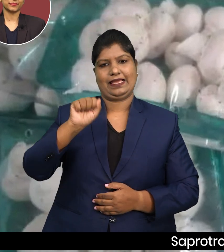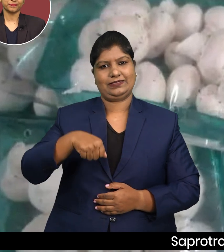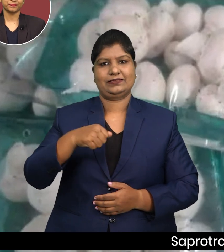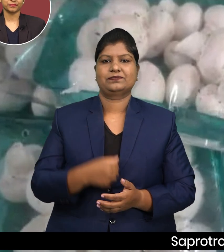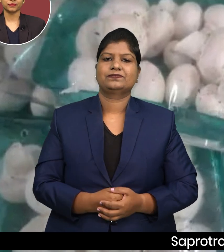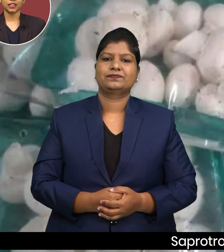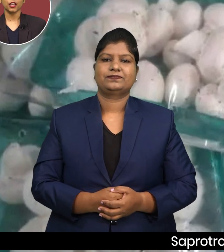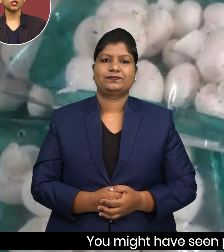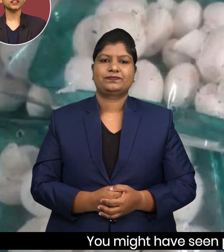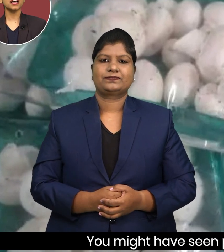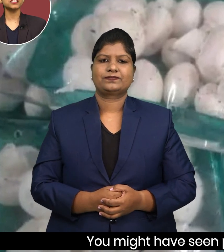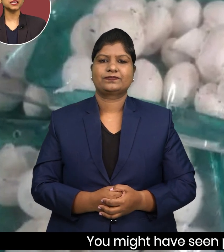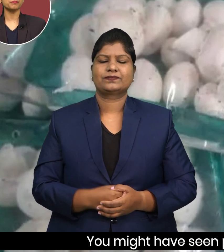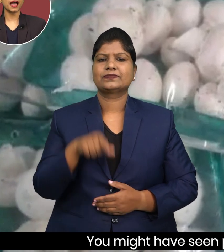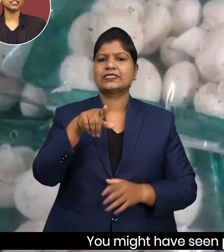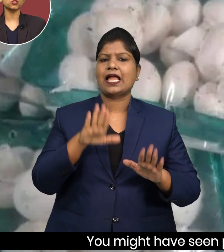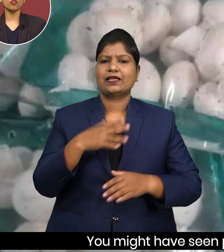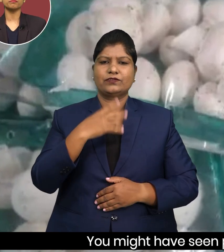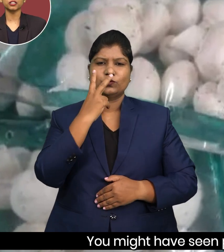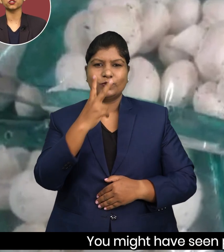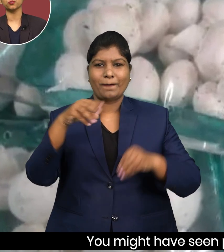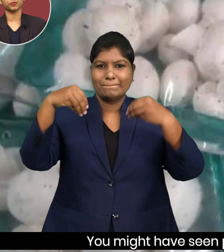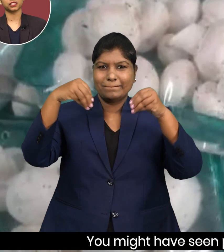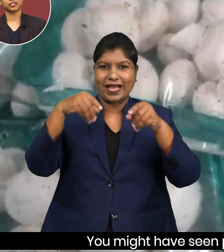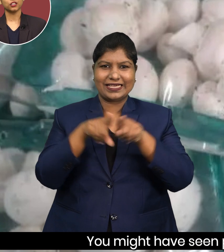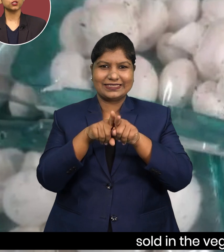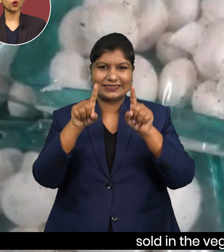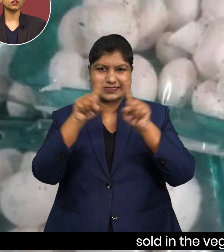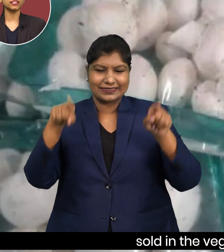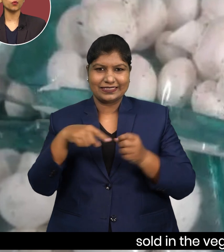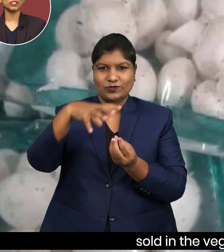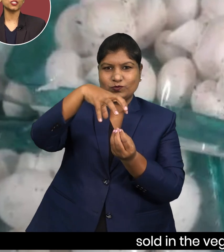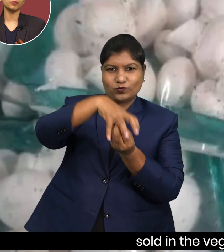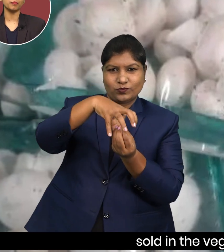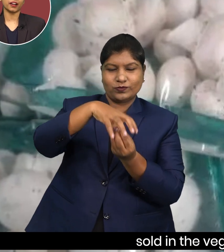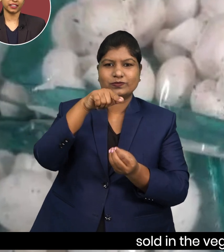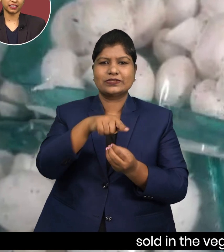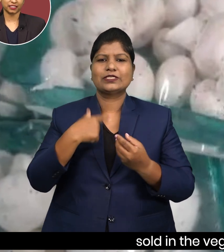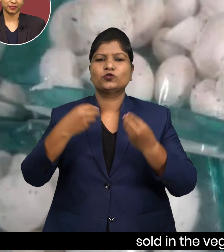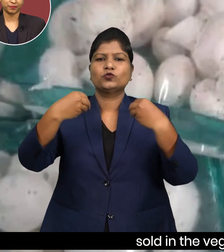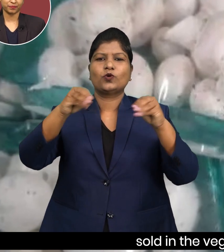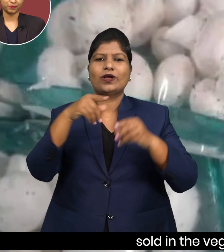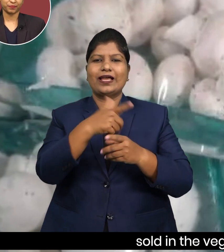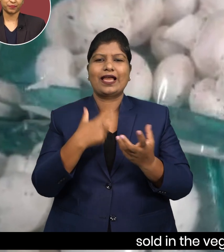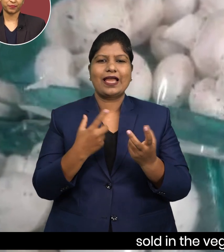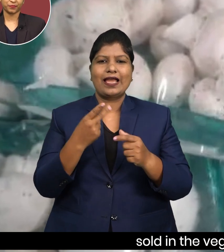Yes. You might have seen packets of mushrooms sold in the vegetable market.